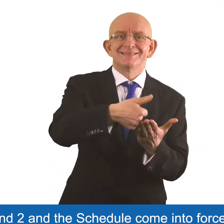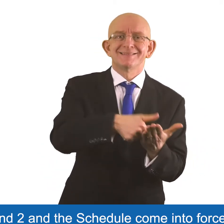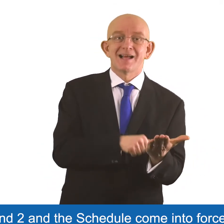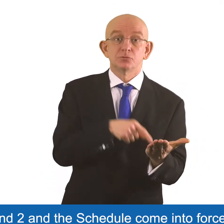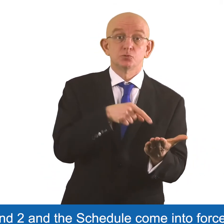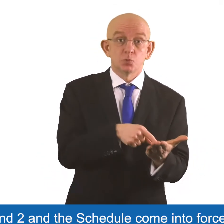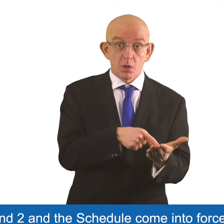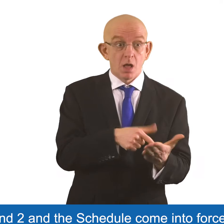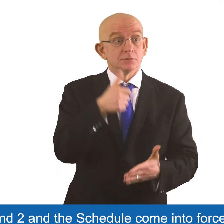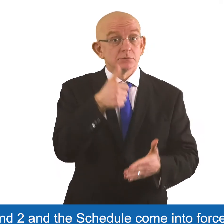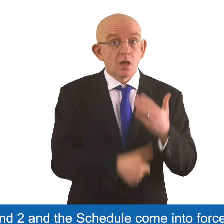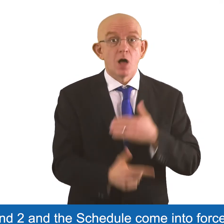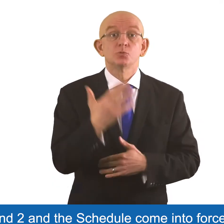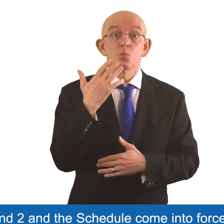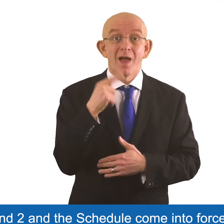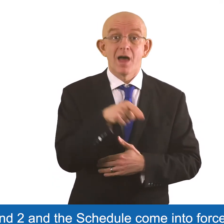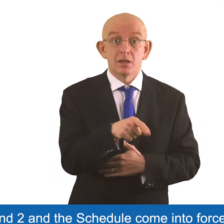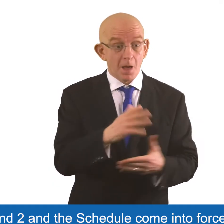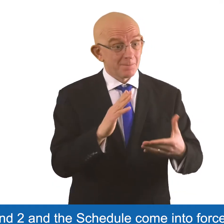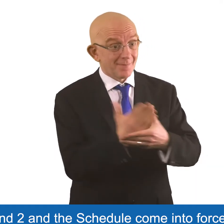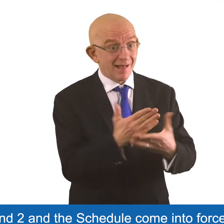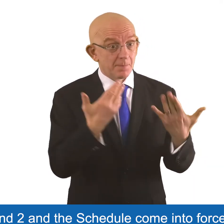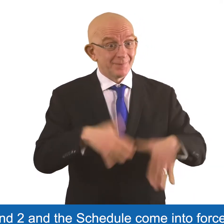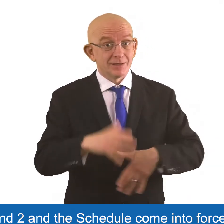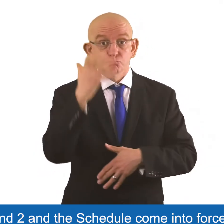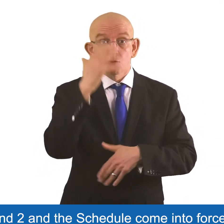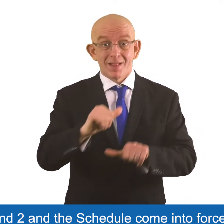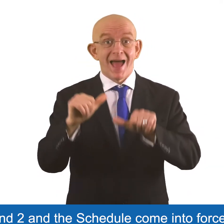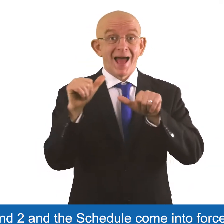into force 2 months after the date on which the bill receives royal assent.